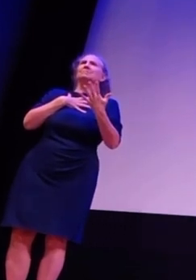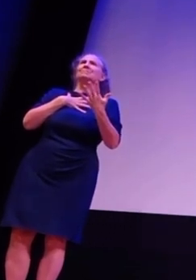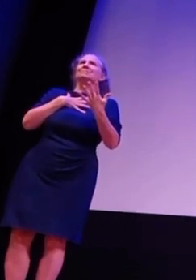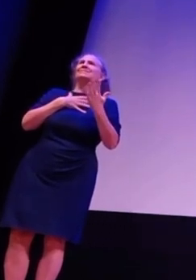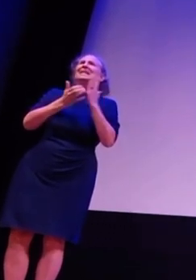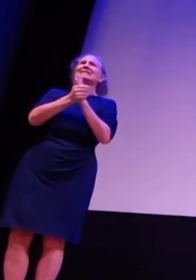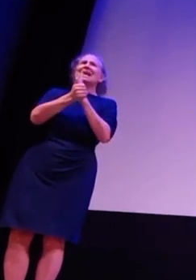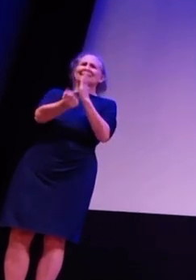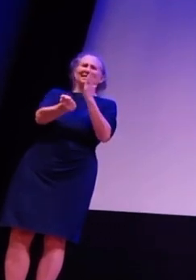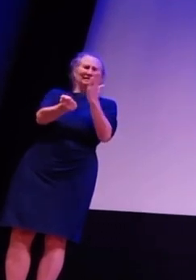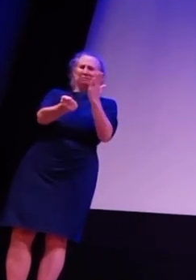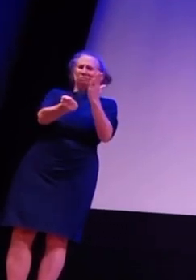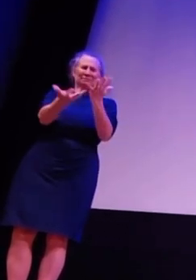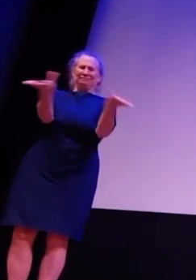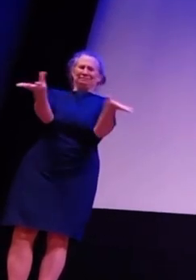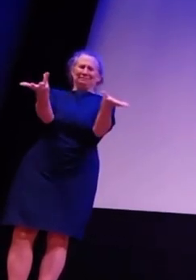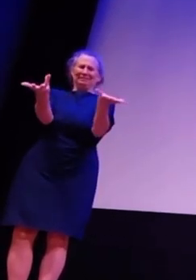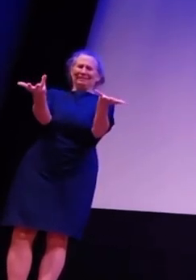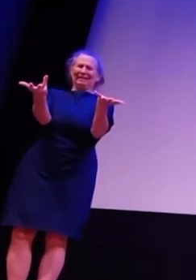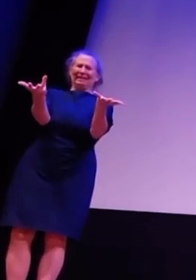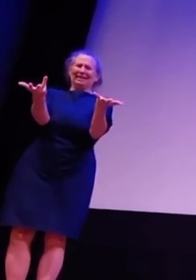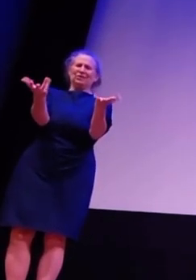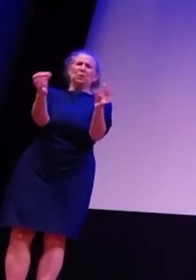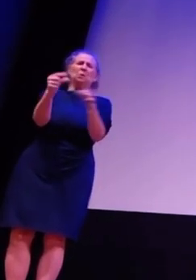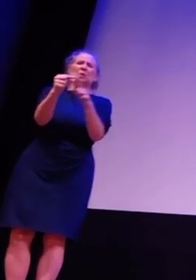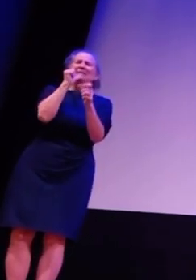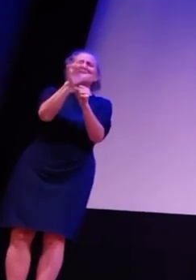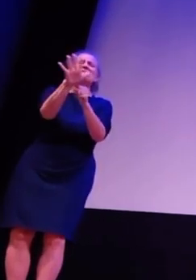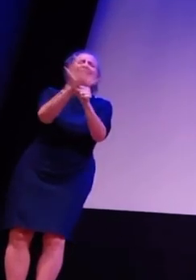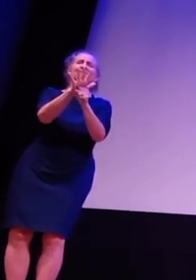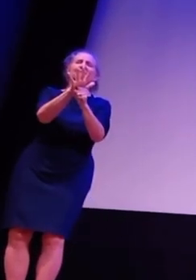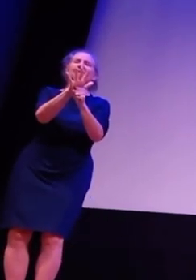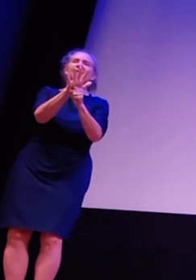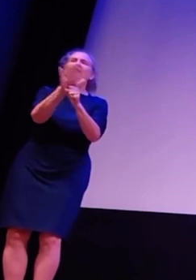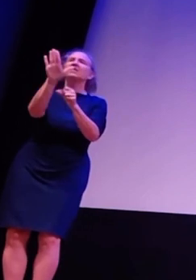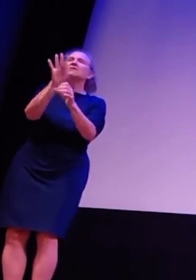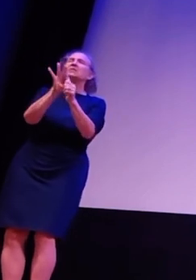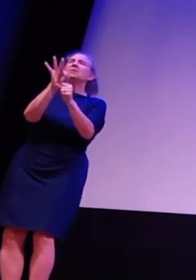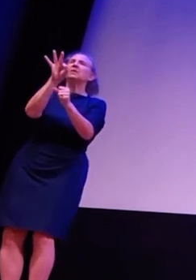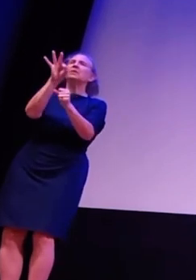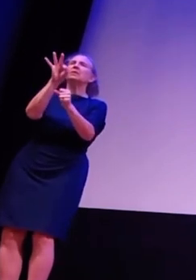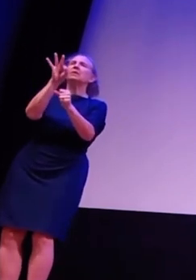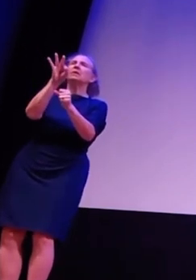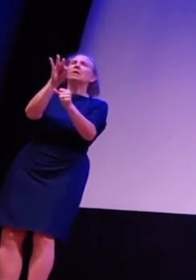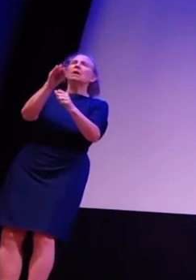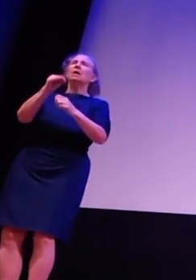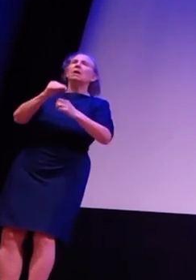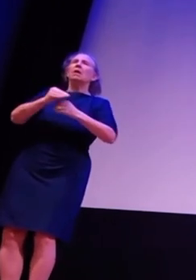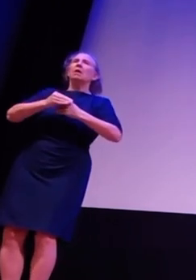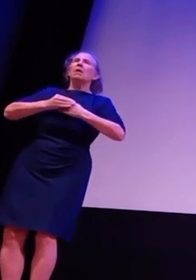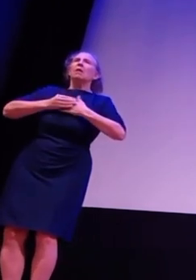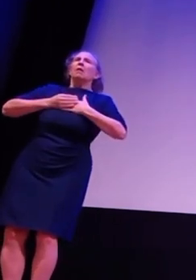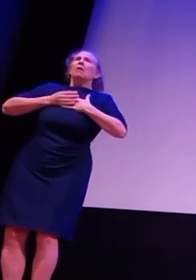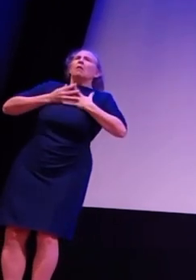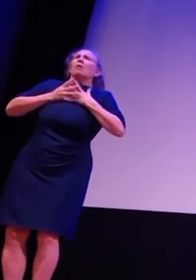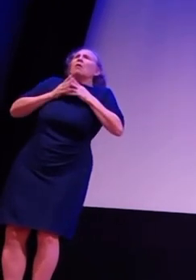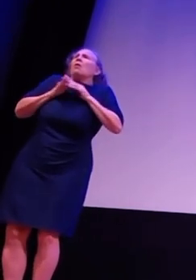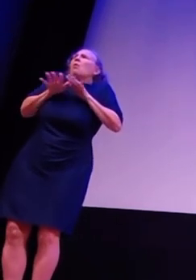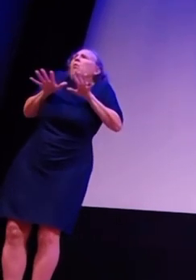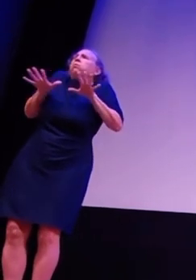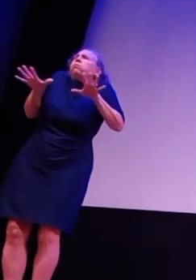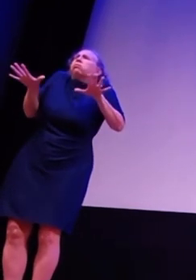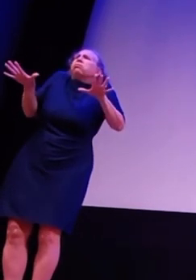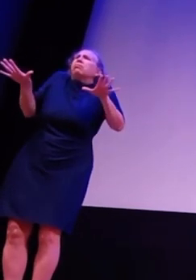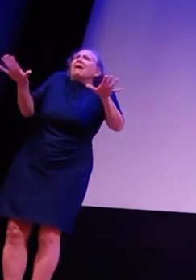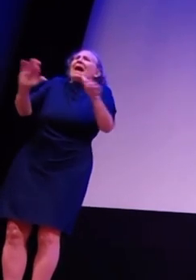talent doesn't even really capture it. Because their spirit is something. It's not just their talent. It's the spirit